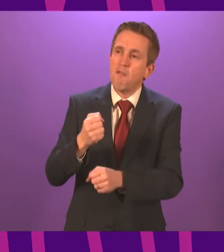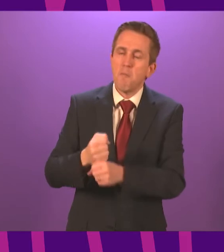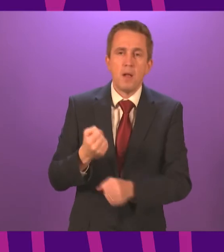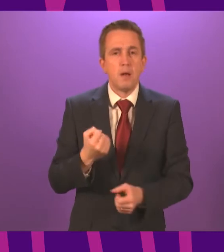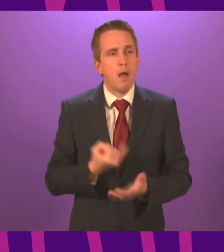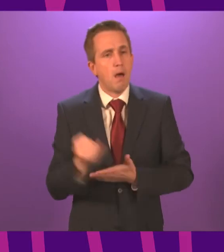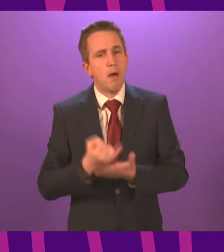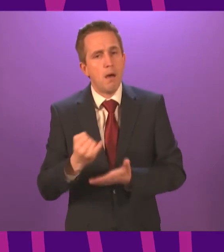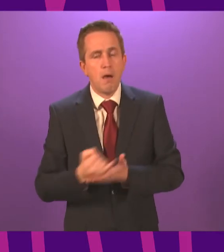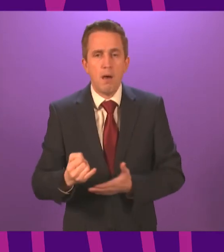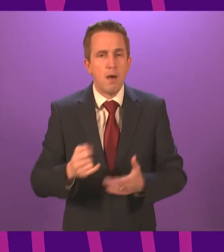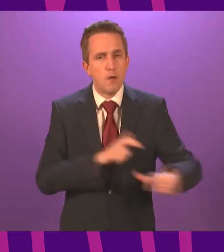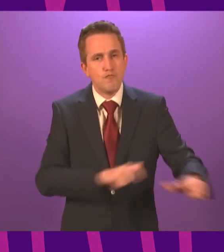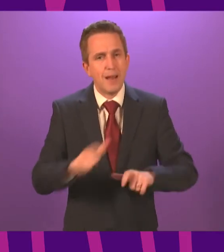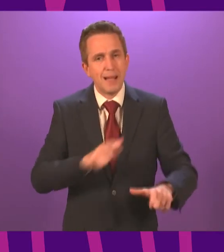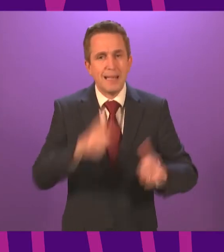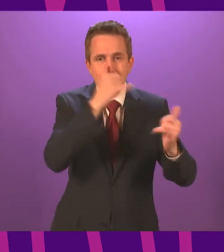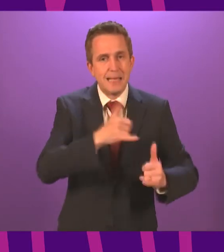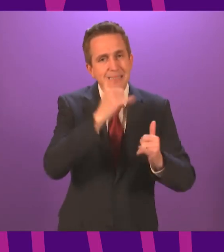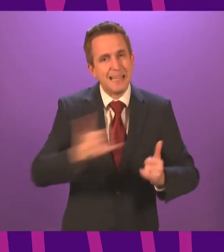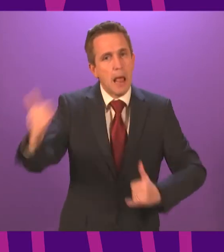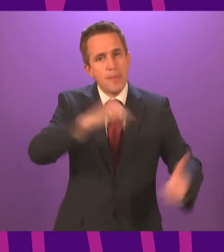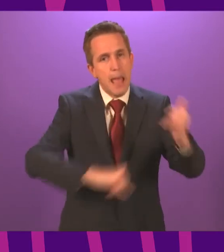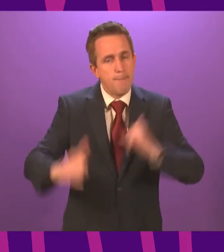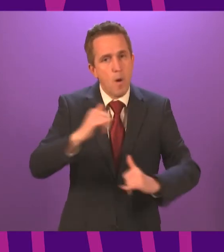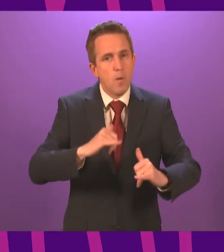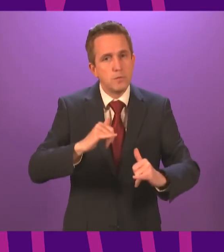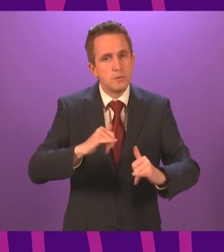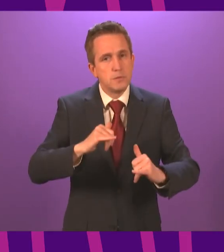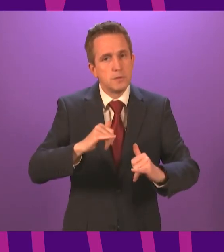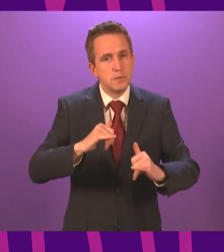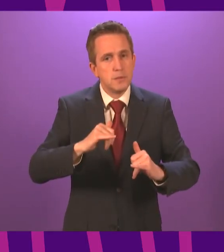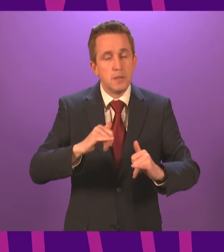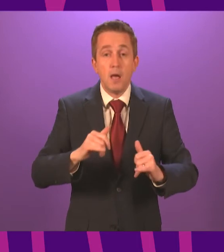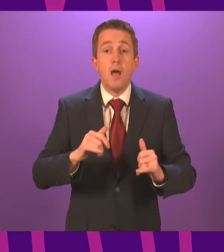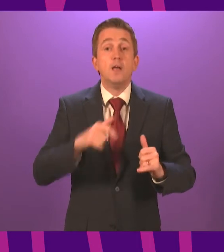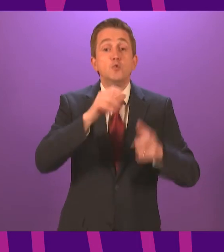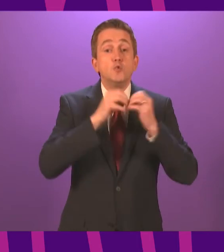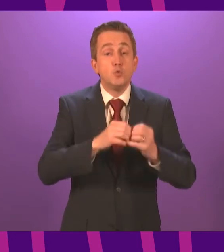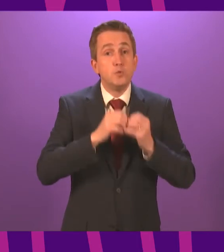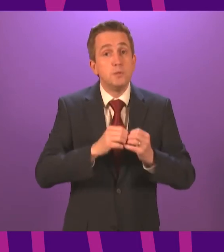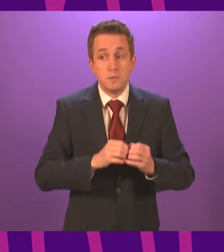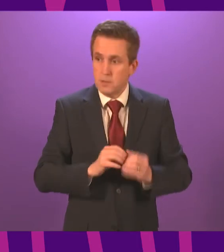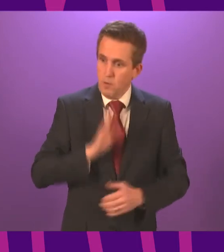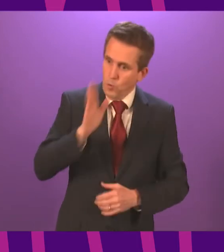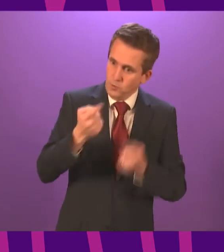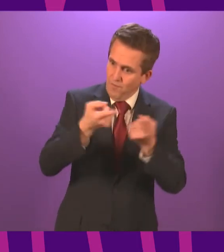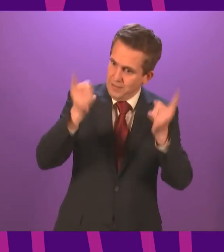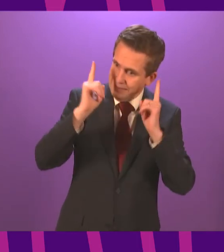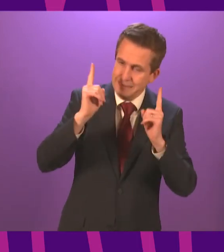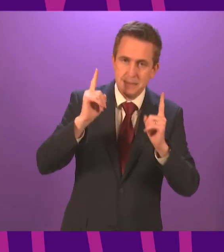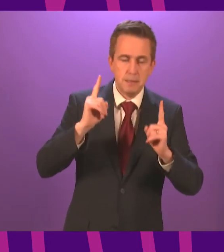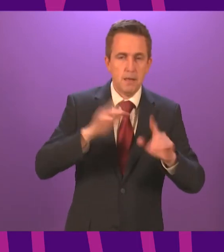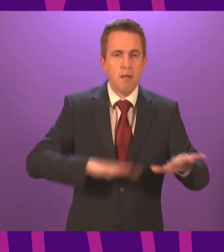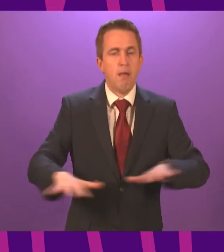of comprehensive testing at airports. The impact of the botched handling of the return to university with that last-minute change in